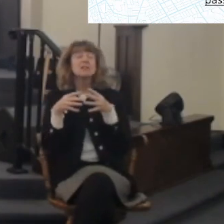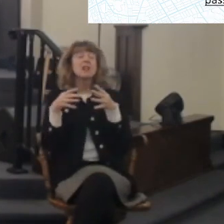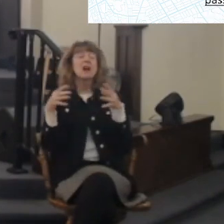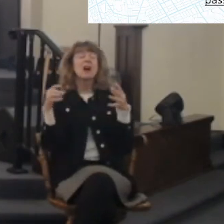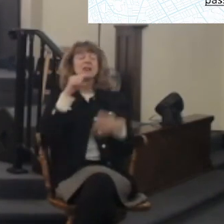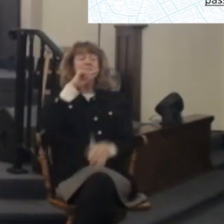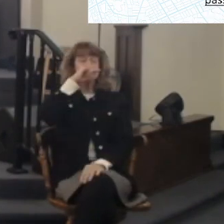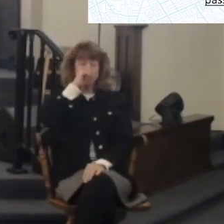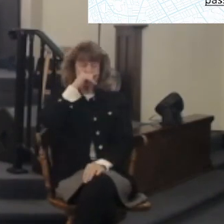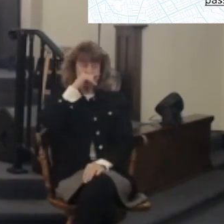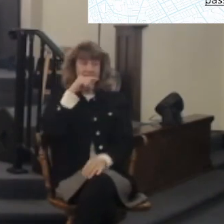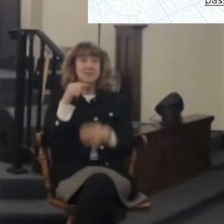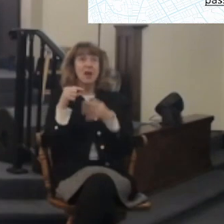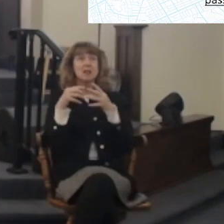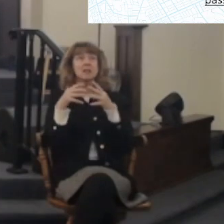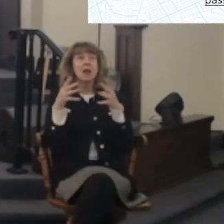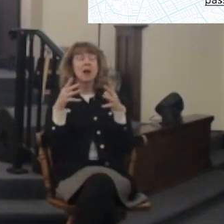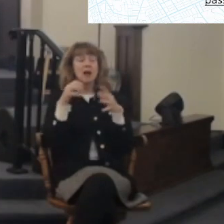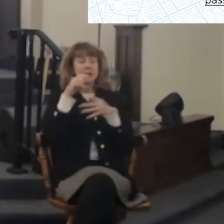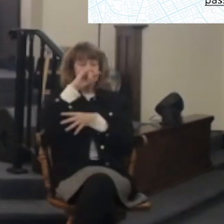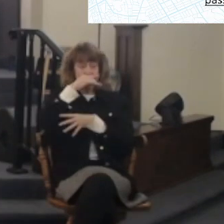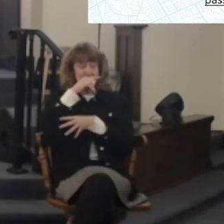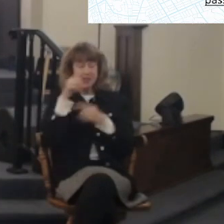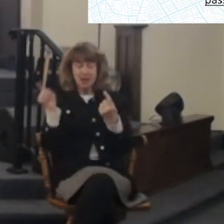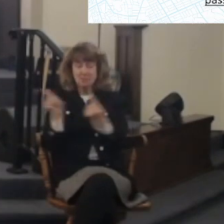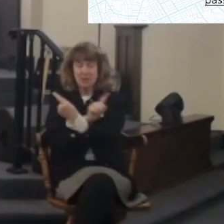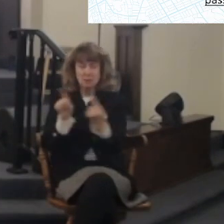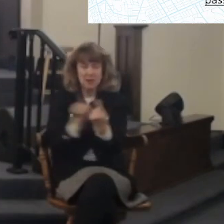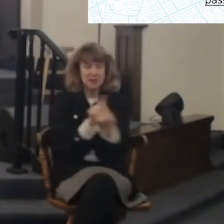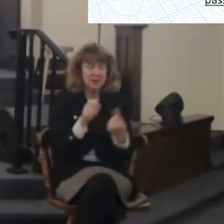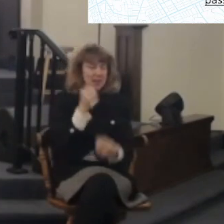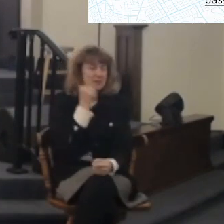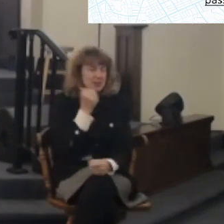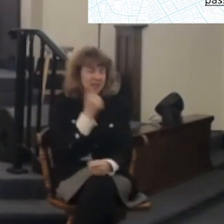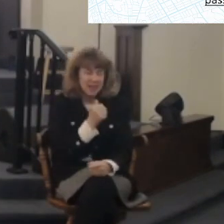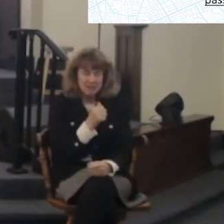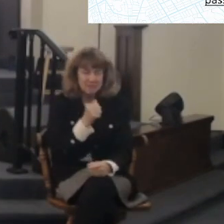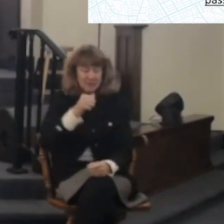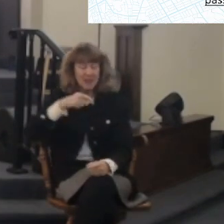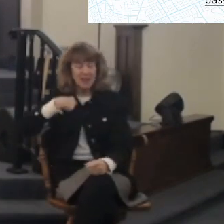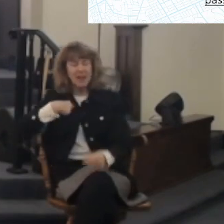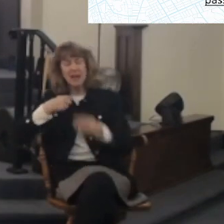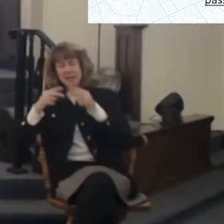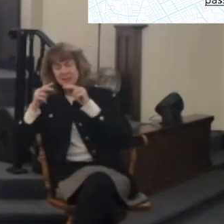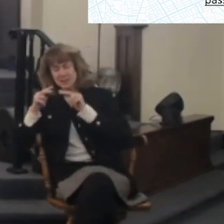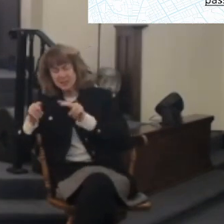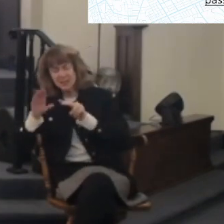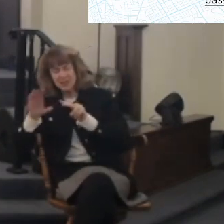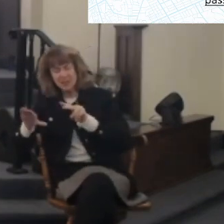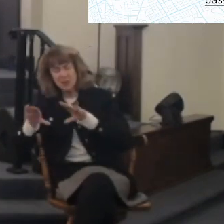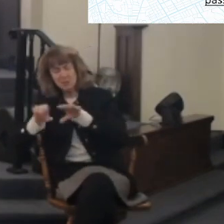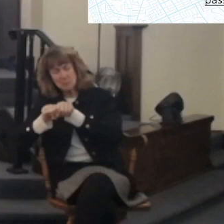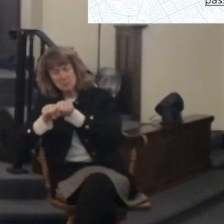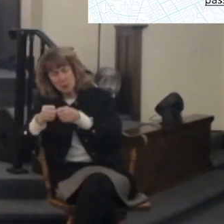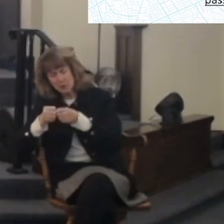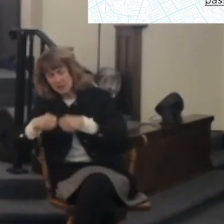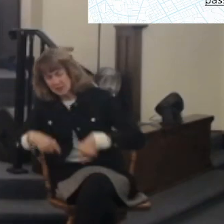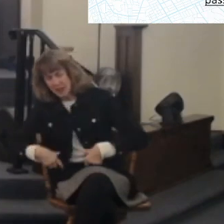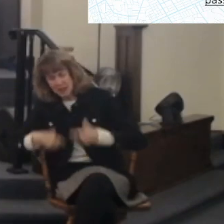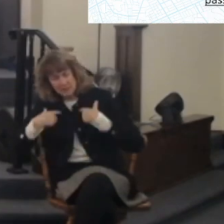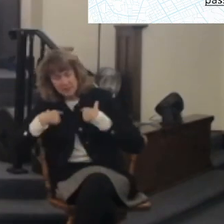my day-to-day interactions. The brokenness I feel from kids. We had a driver, because we pick up